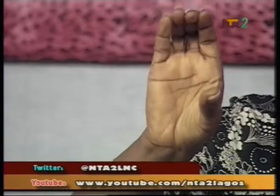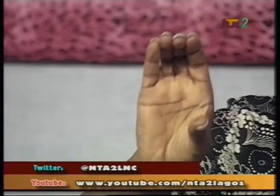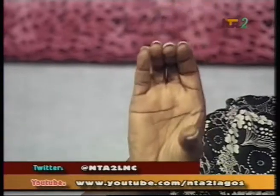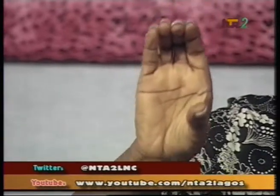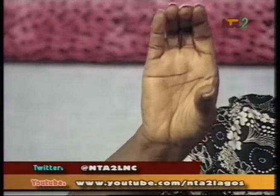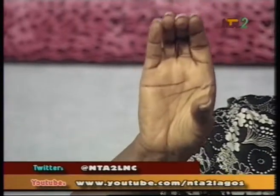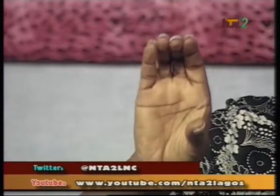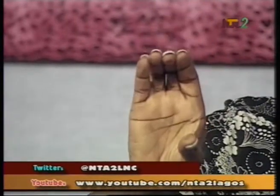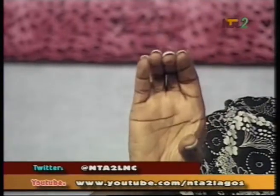C is this way.